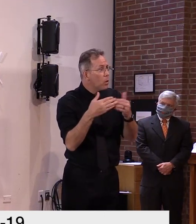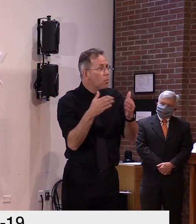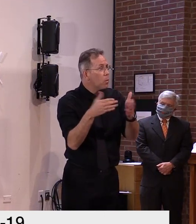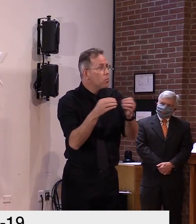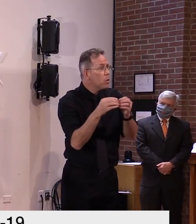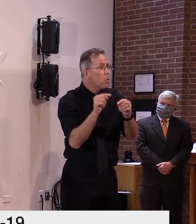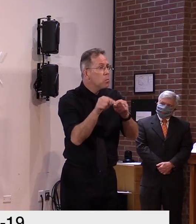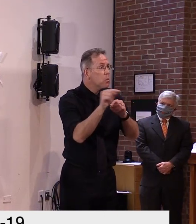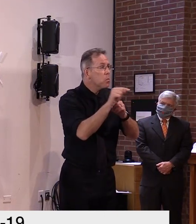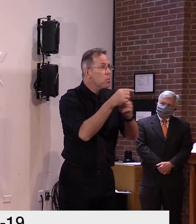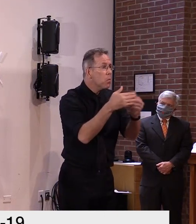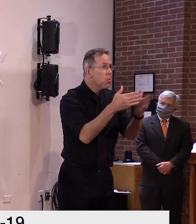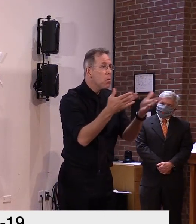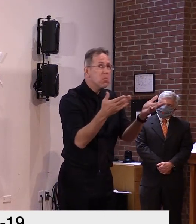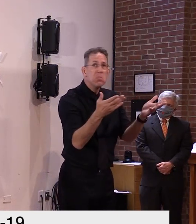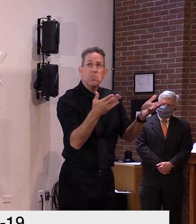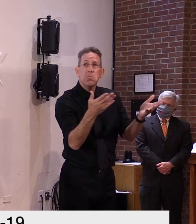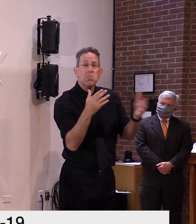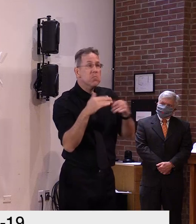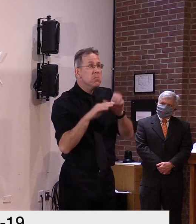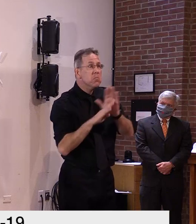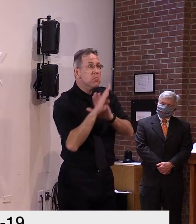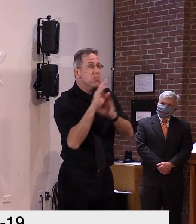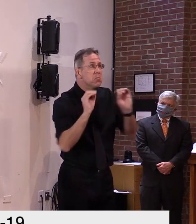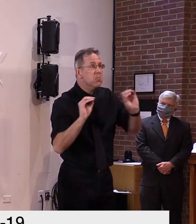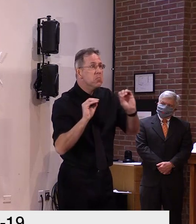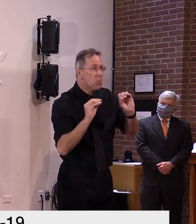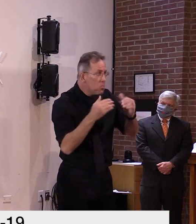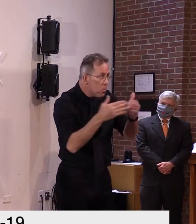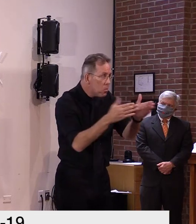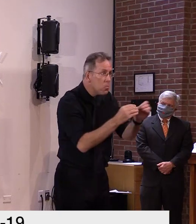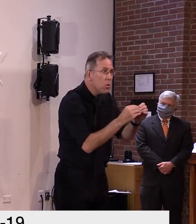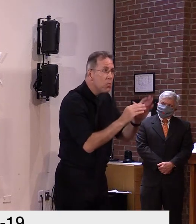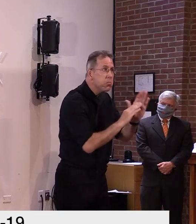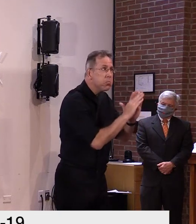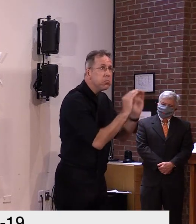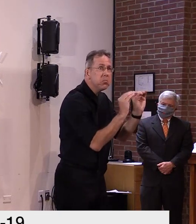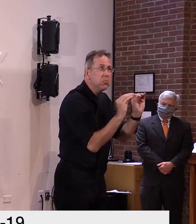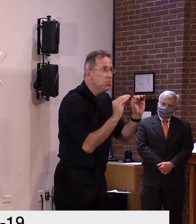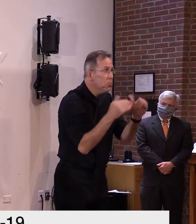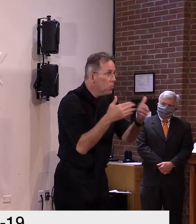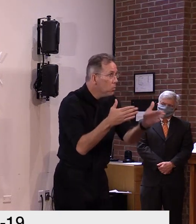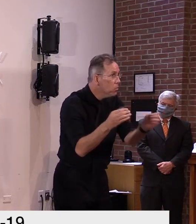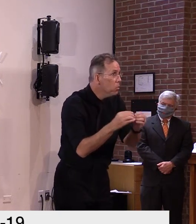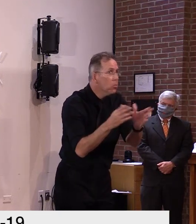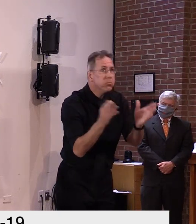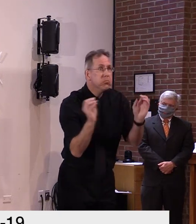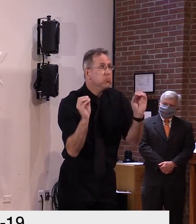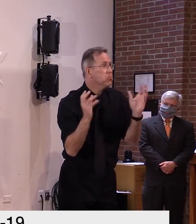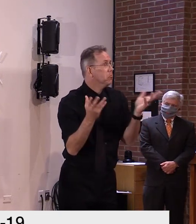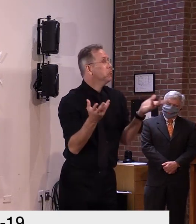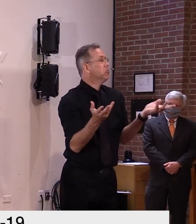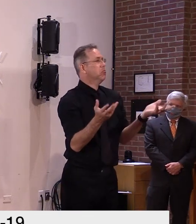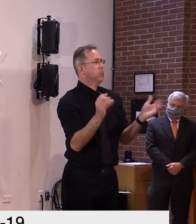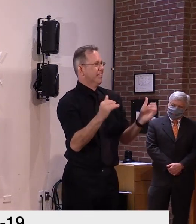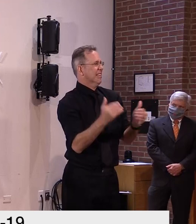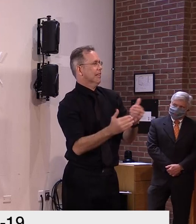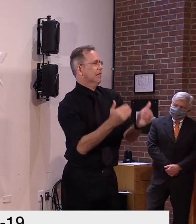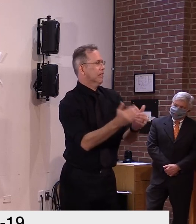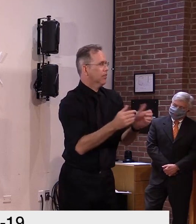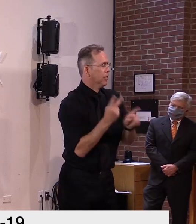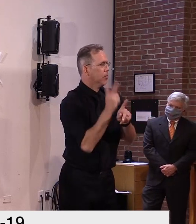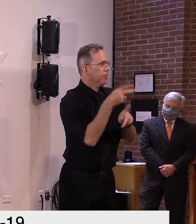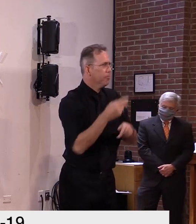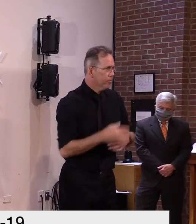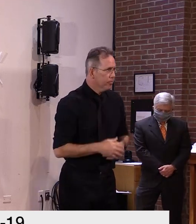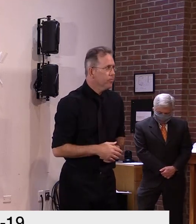stay safe posture that we were in back in the spring. The fear that I'm sure she's